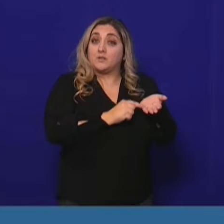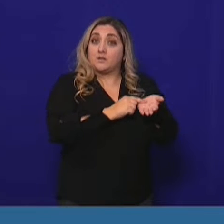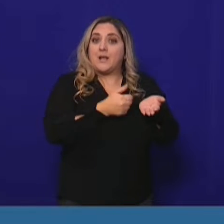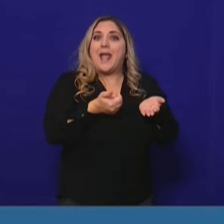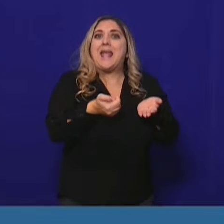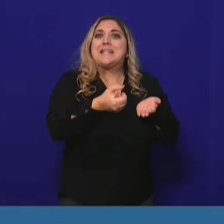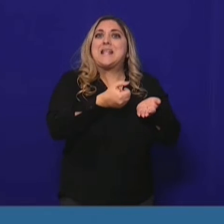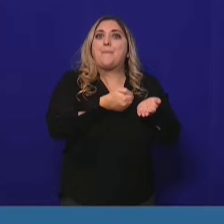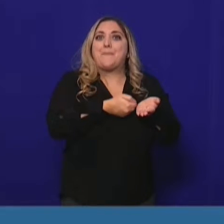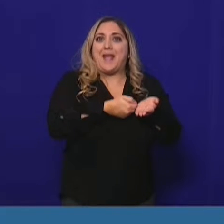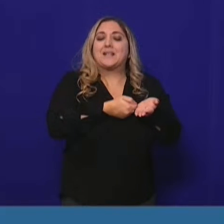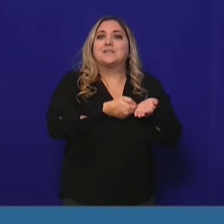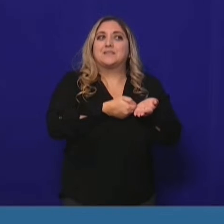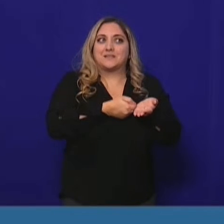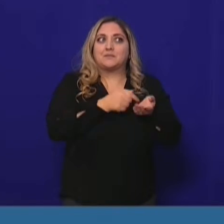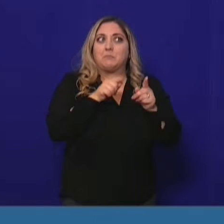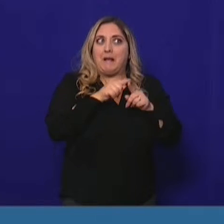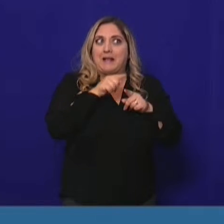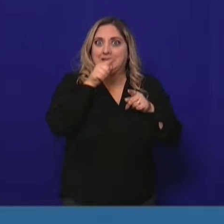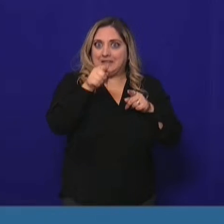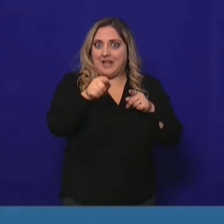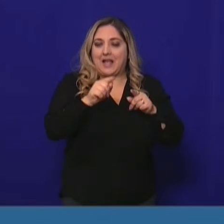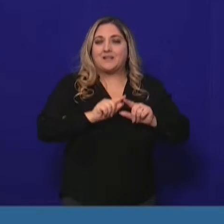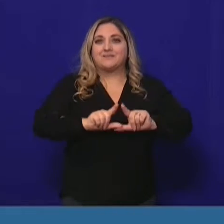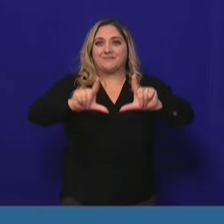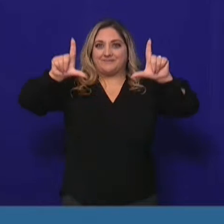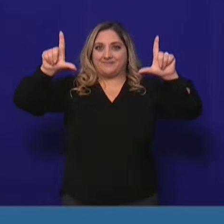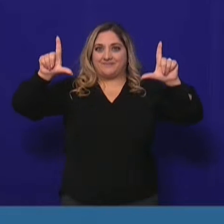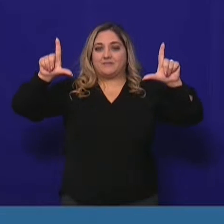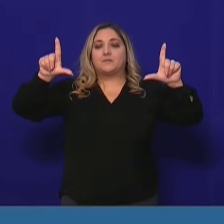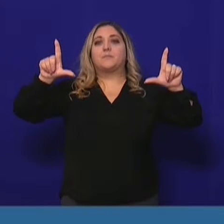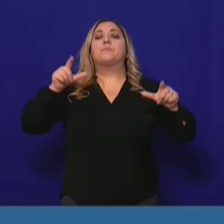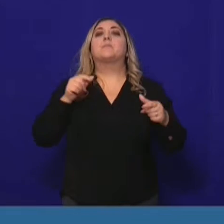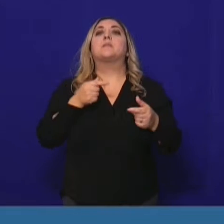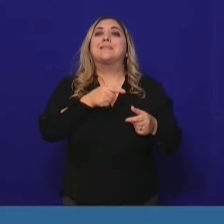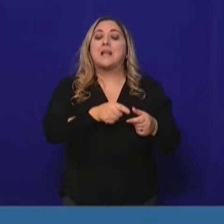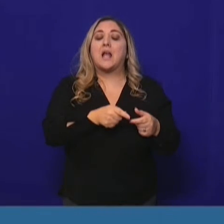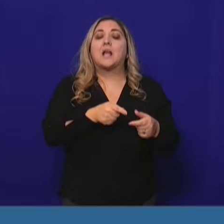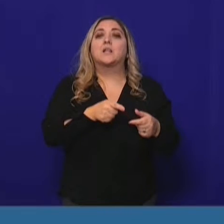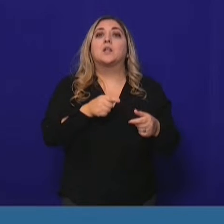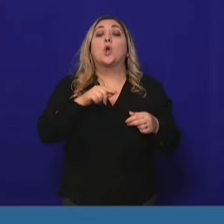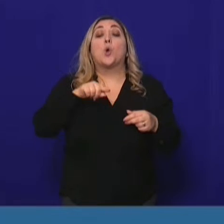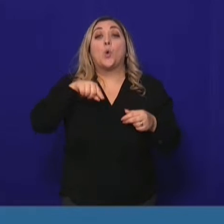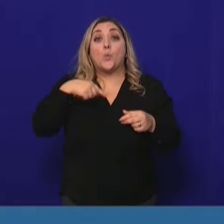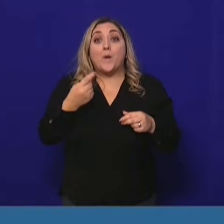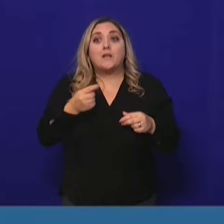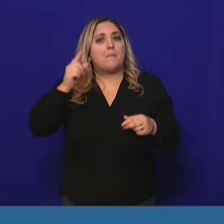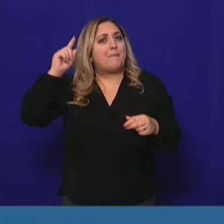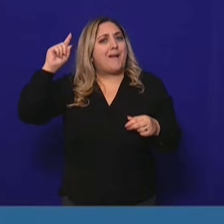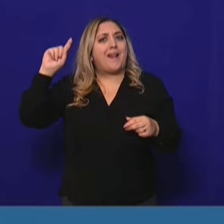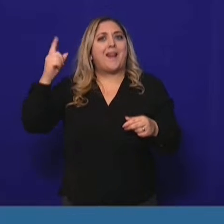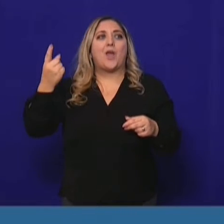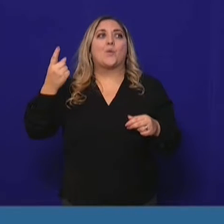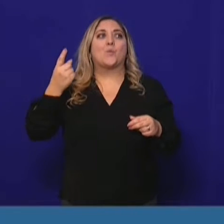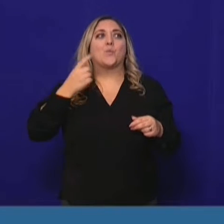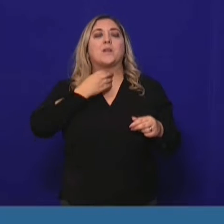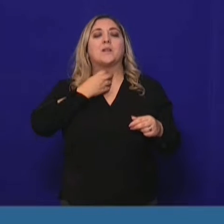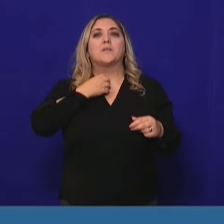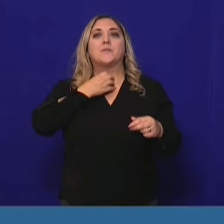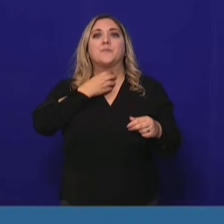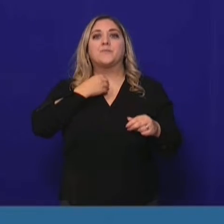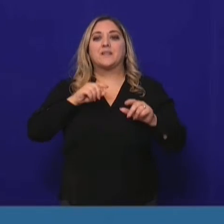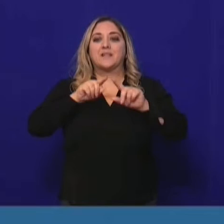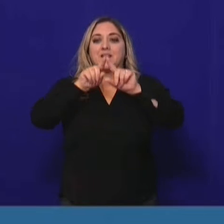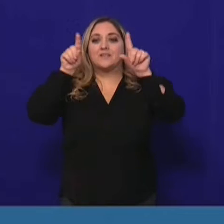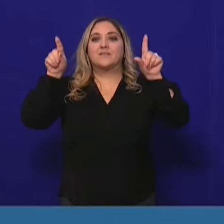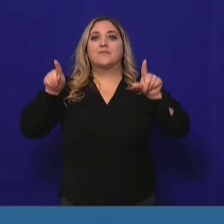tirċievi messaġġ bħal dan it-tip li qegħdin naraw propju fuq din l-slide, iddaħħal dak il-code tiegħek u mbagħad mill-ewwel titlalek fejn